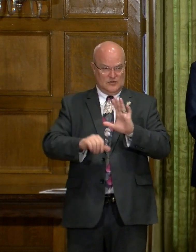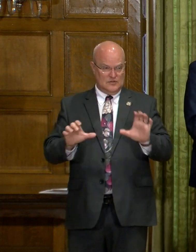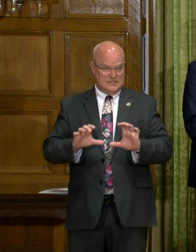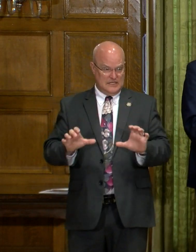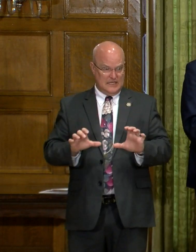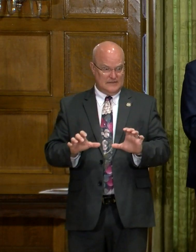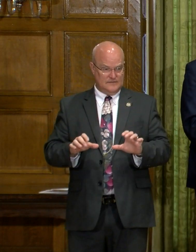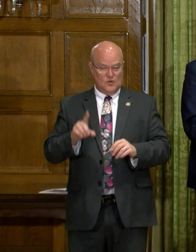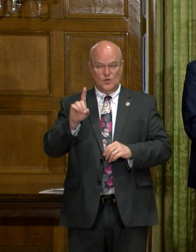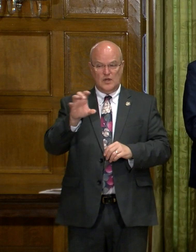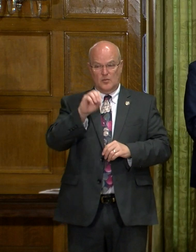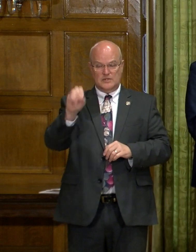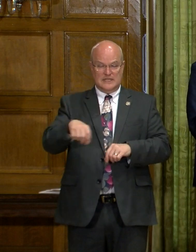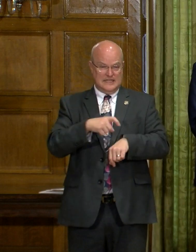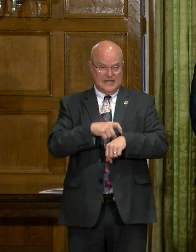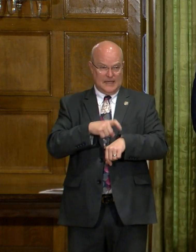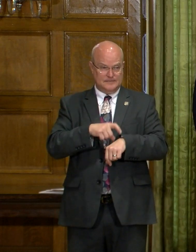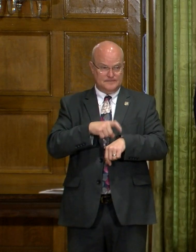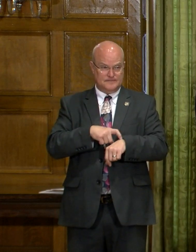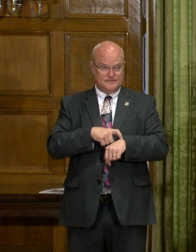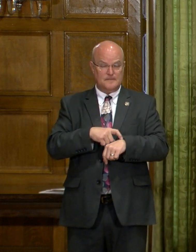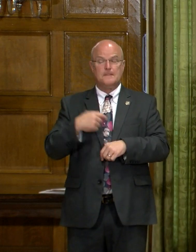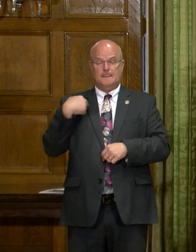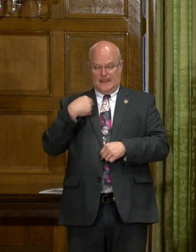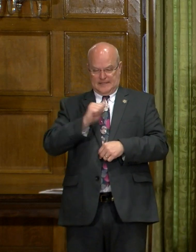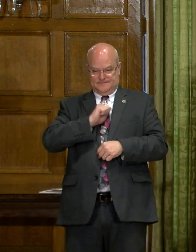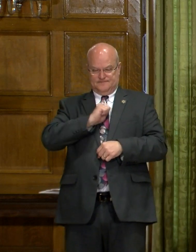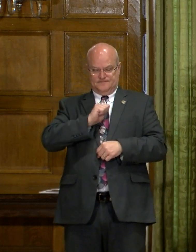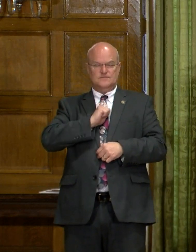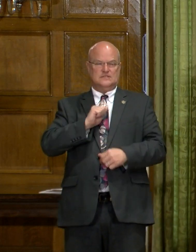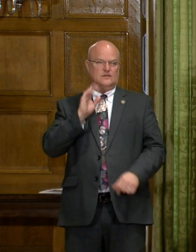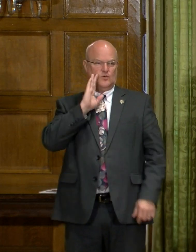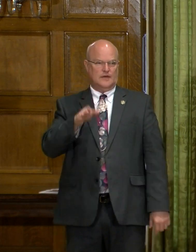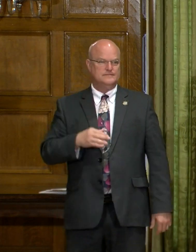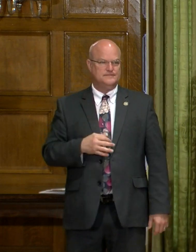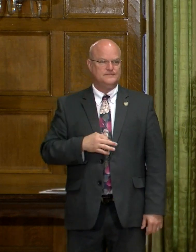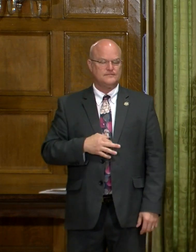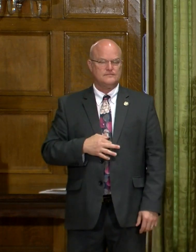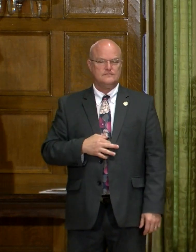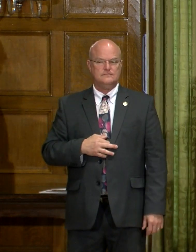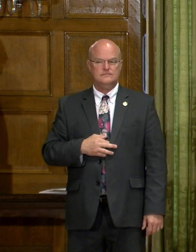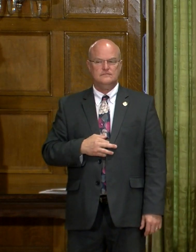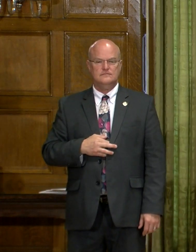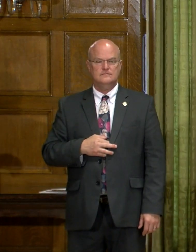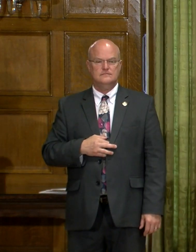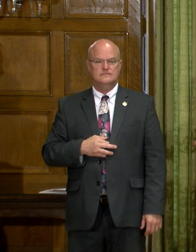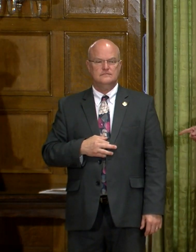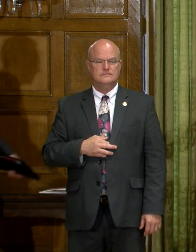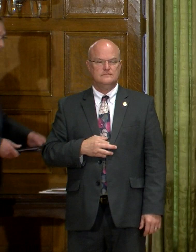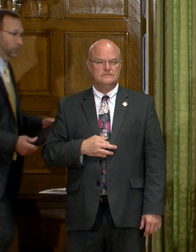done, 100% of the time, and we'll do those all ourselves.